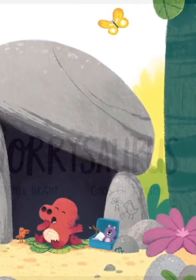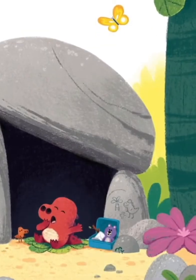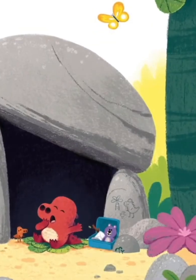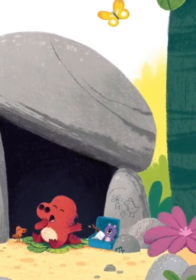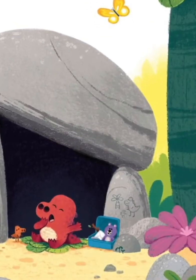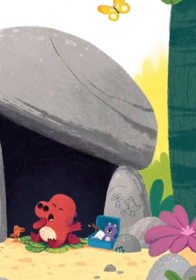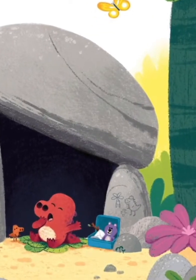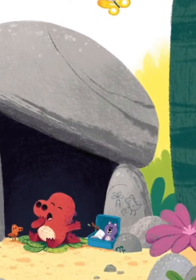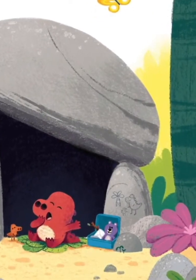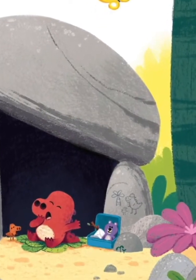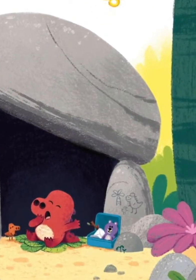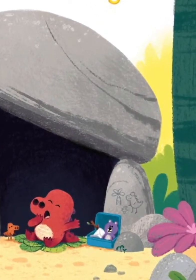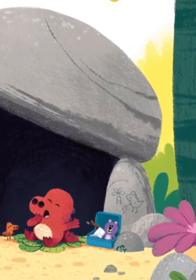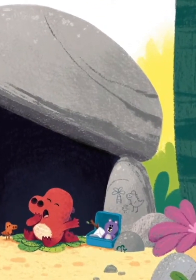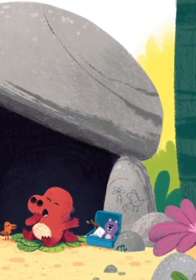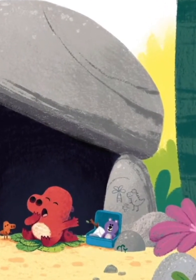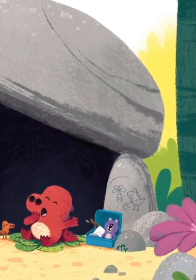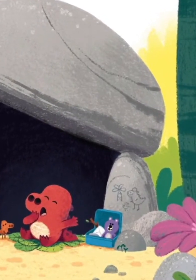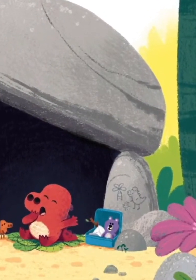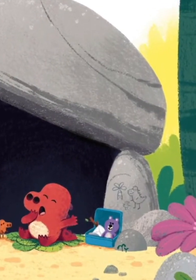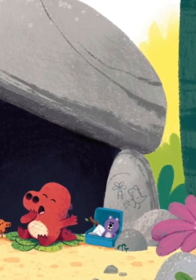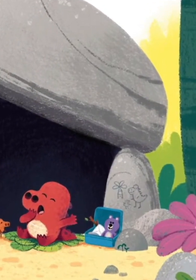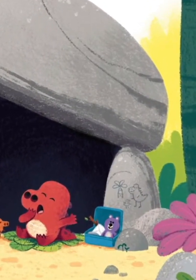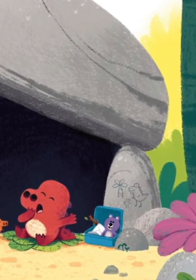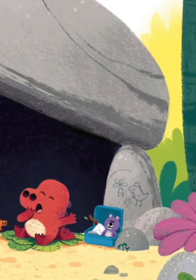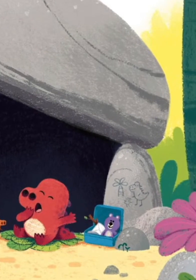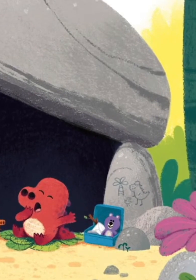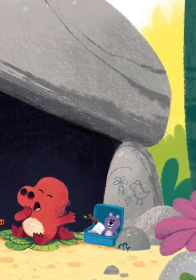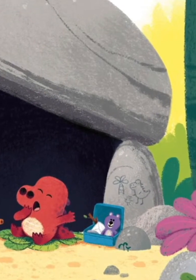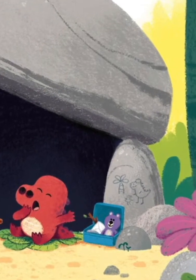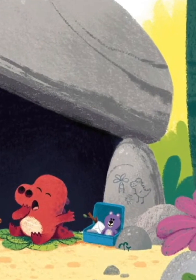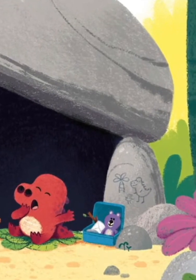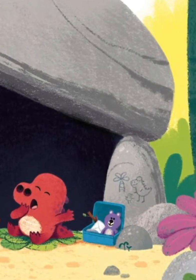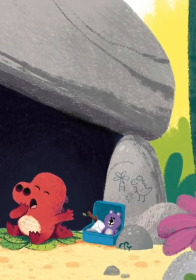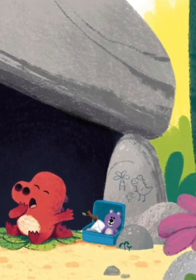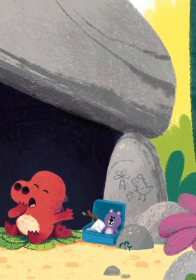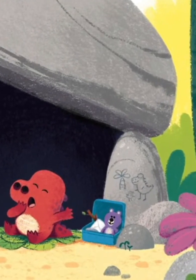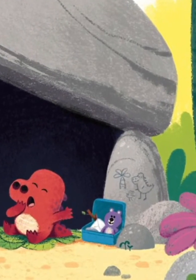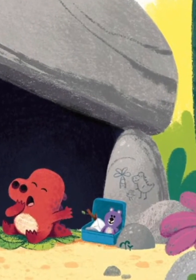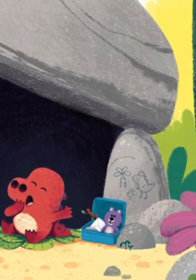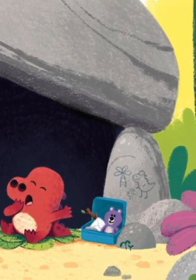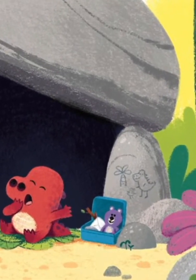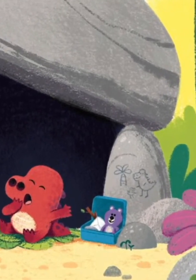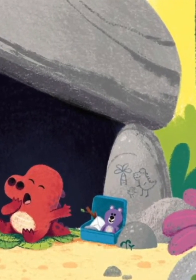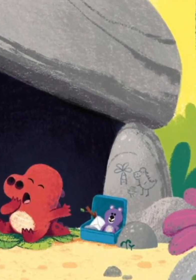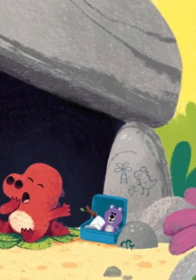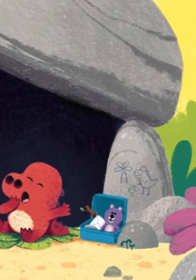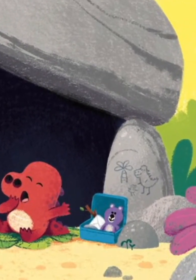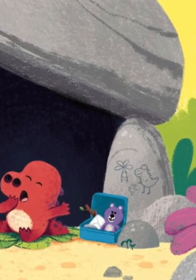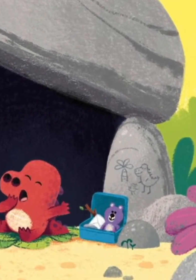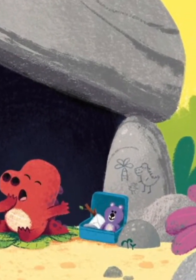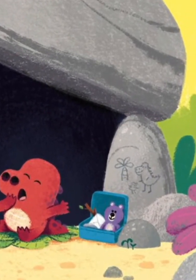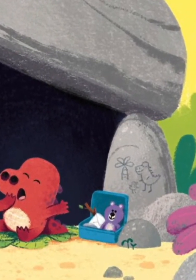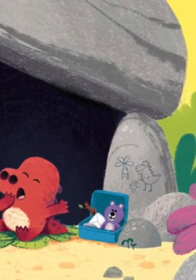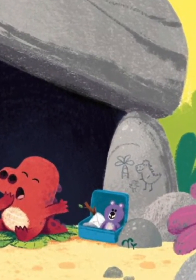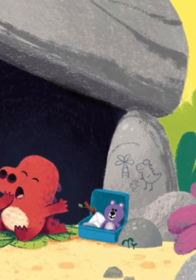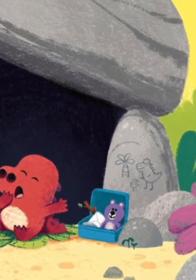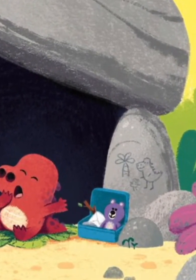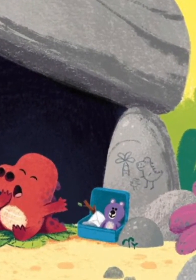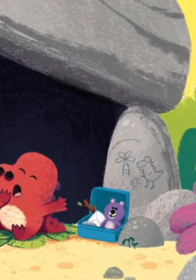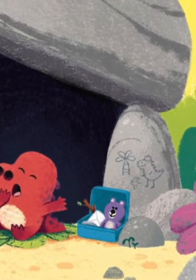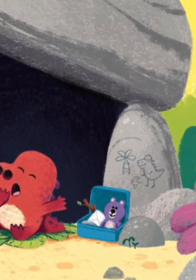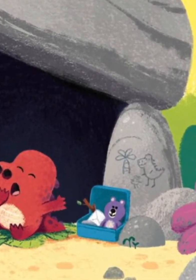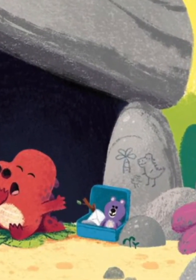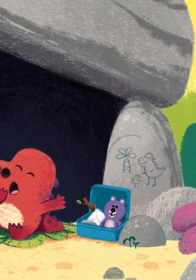On a hot and sunny morning, under lovely clear blue skies, a little Worrysaurus was opening